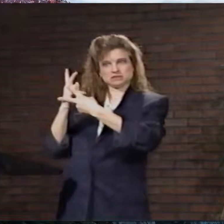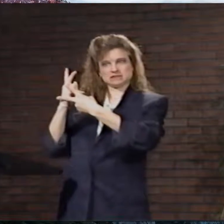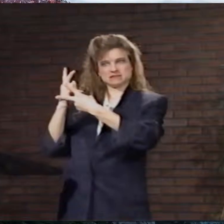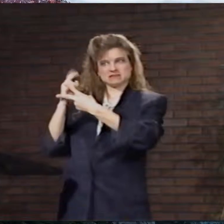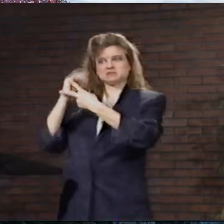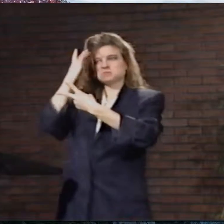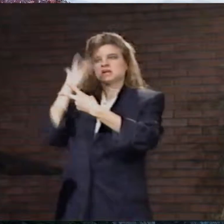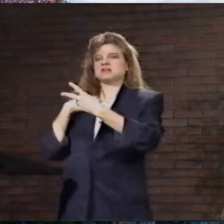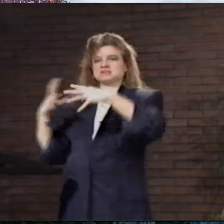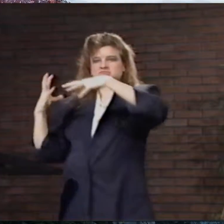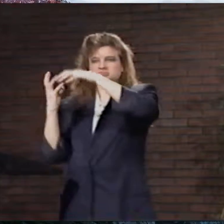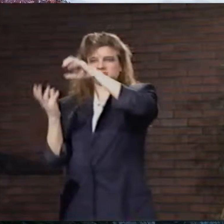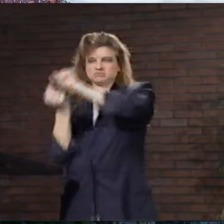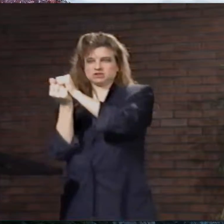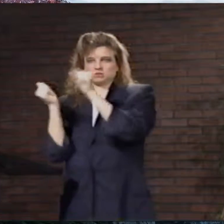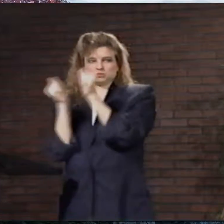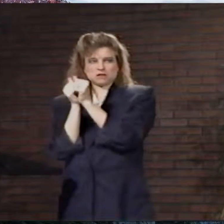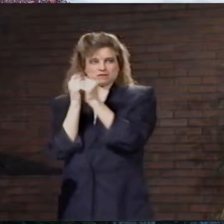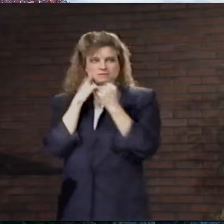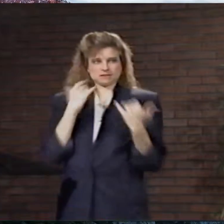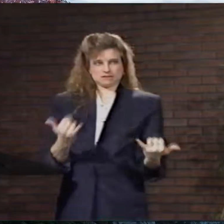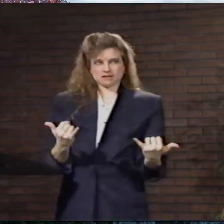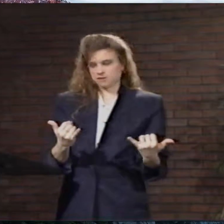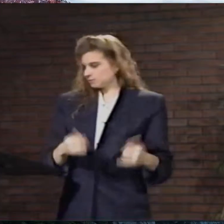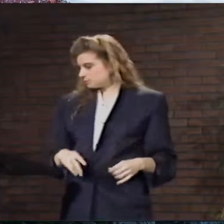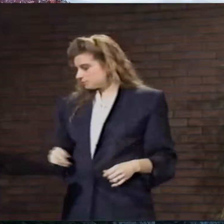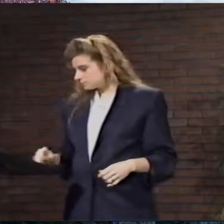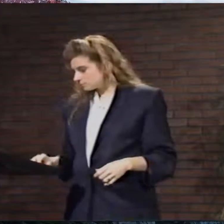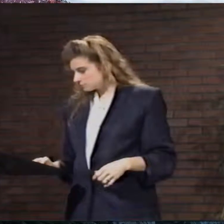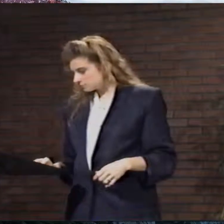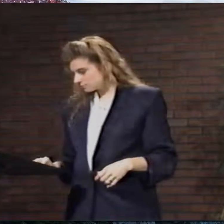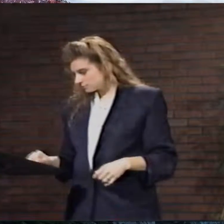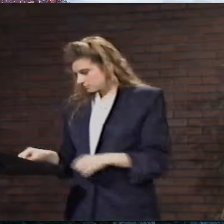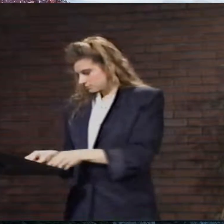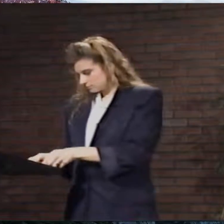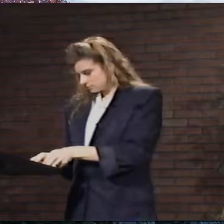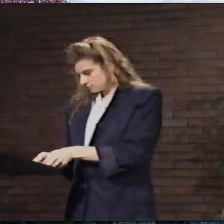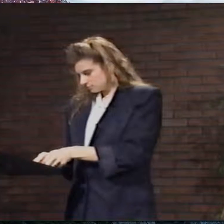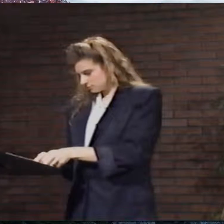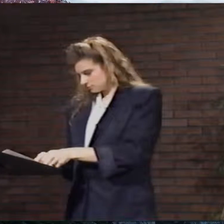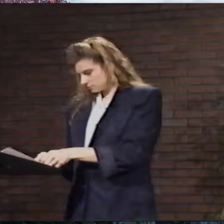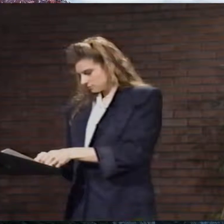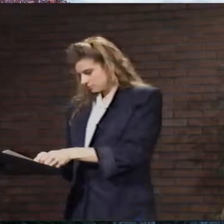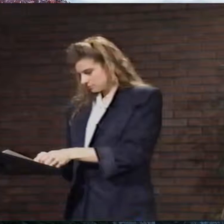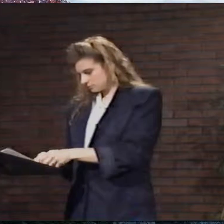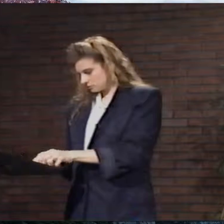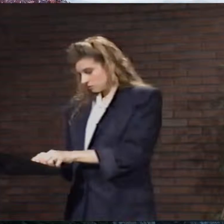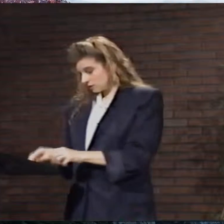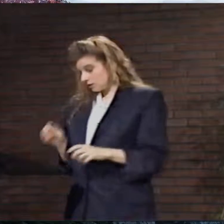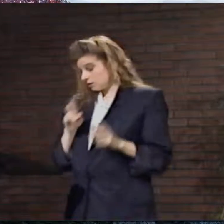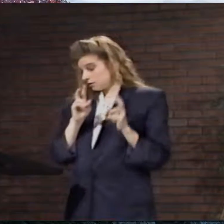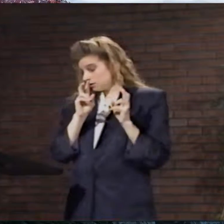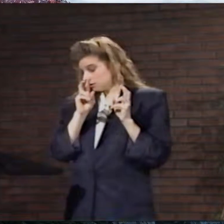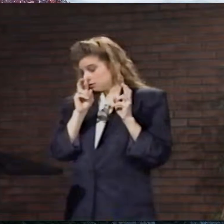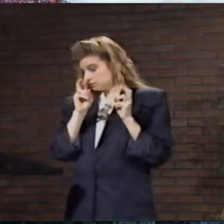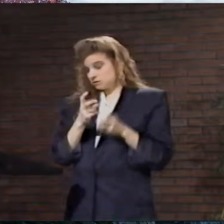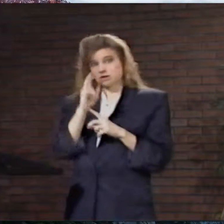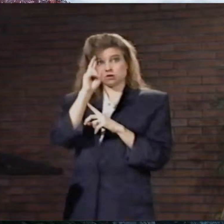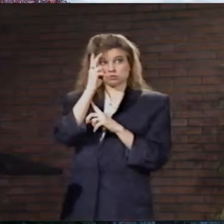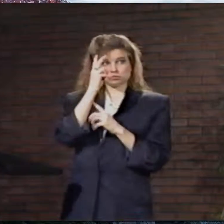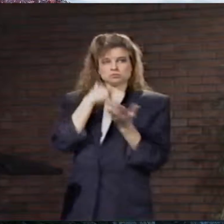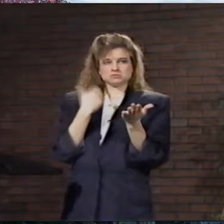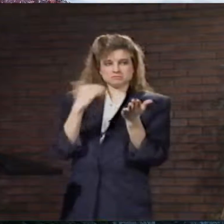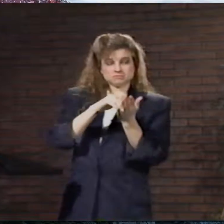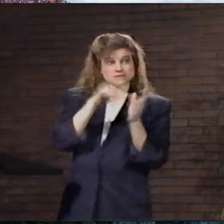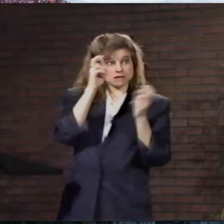they're both related to the DOJ, which is the Department of Justice, and I'm going to talk about those two now.